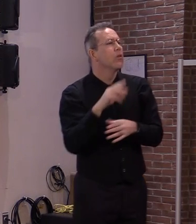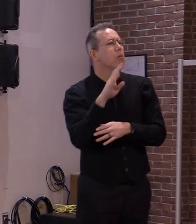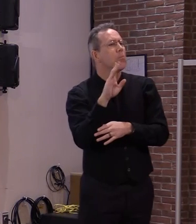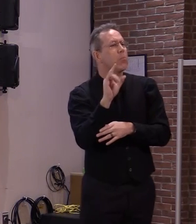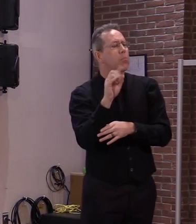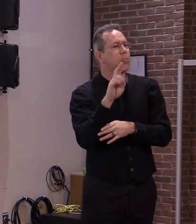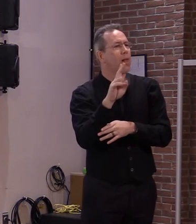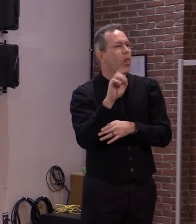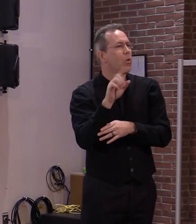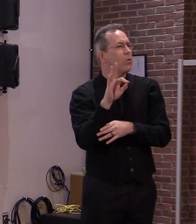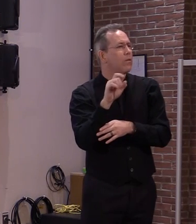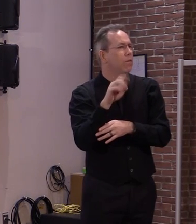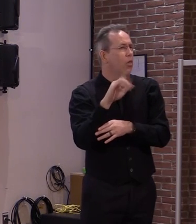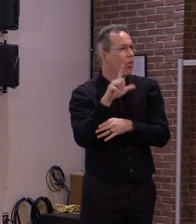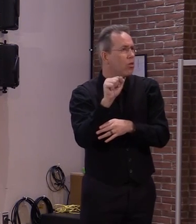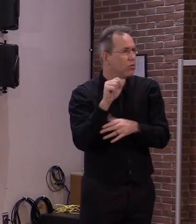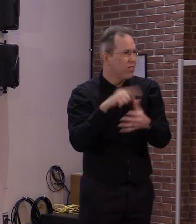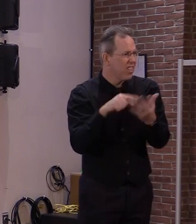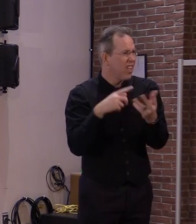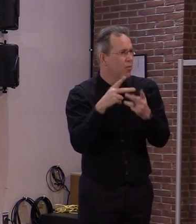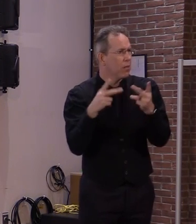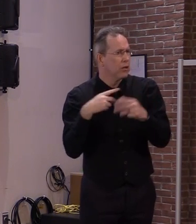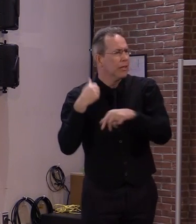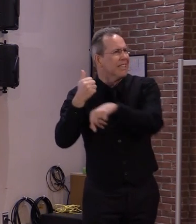center at